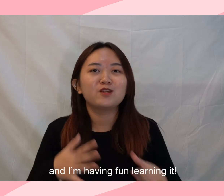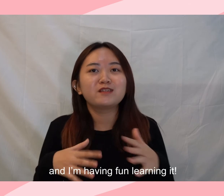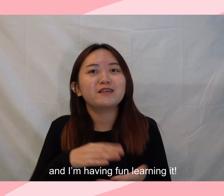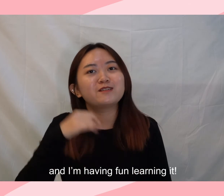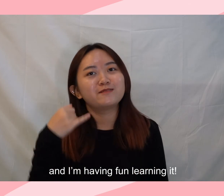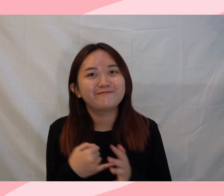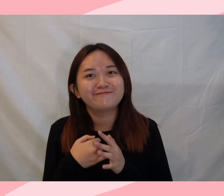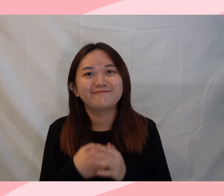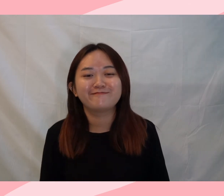learning it.